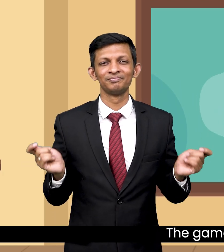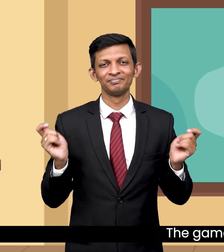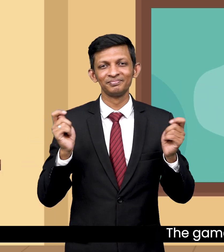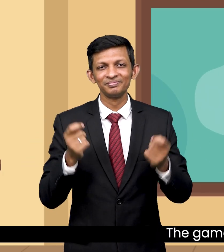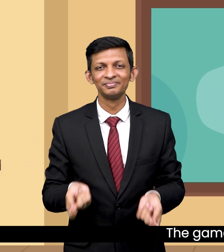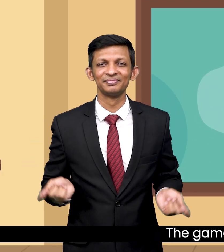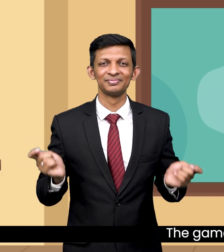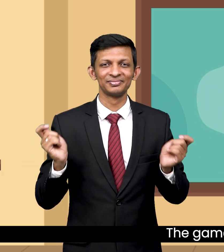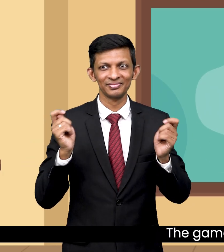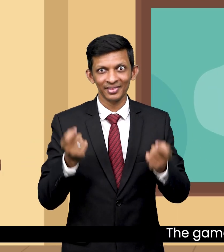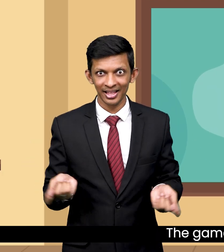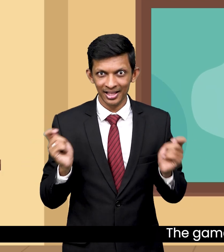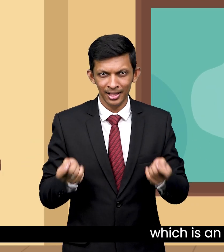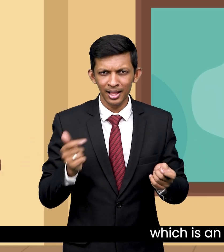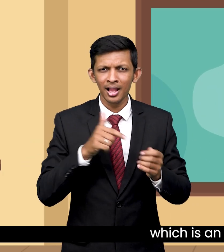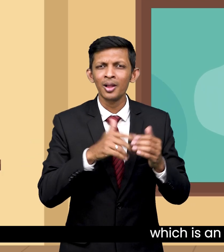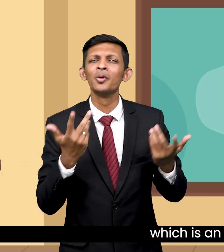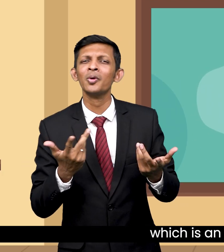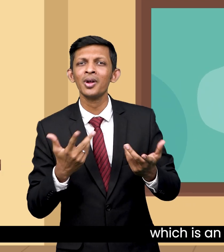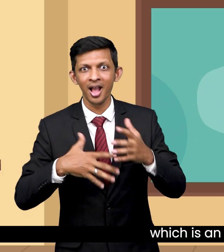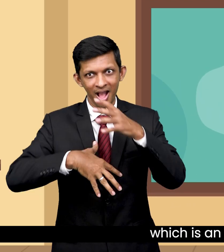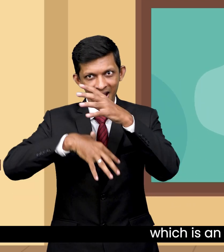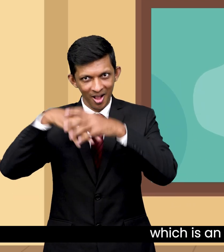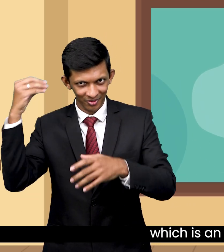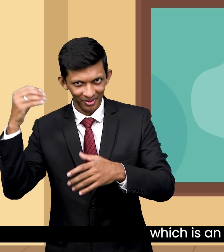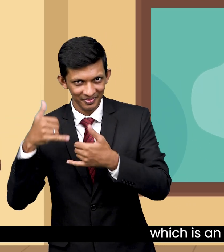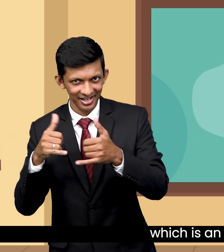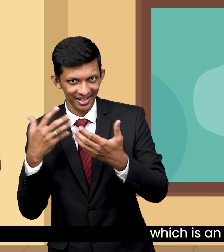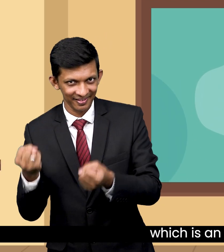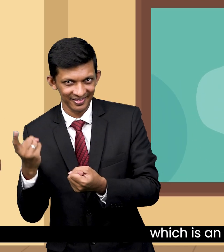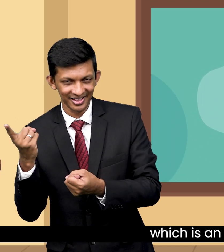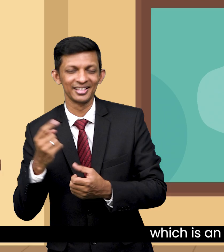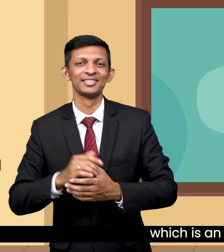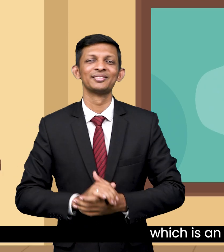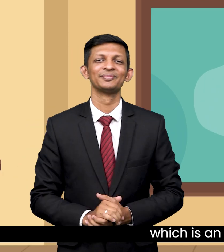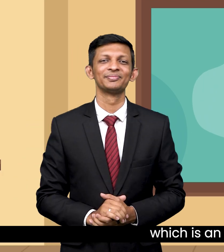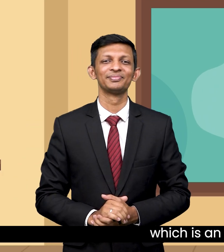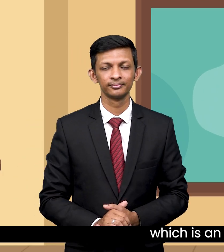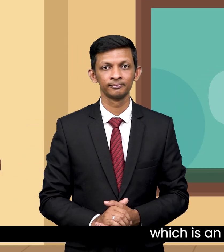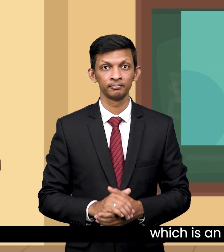The game is skipping, which is an outdoor game.